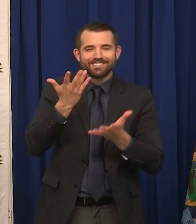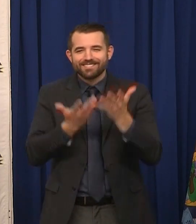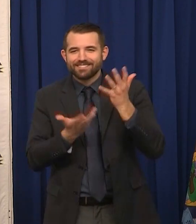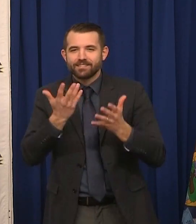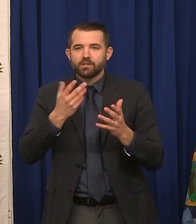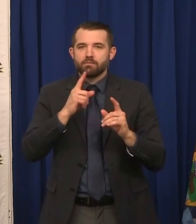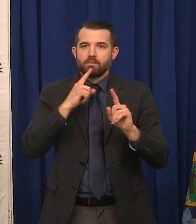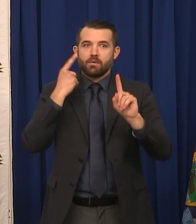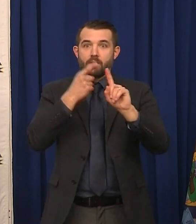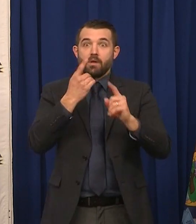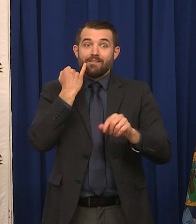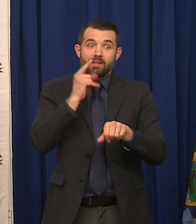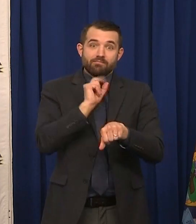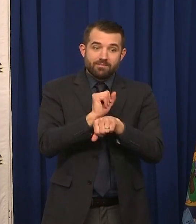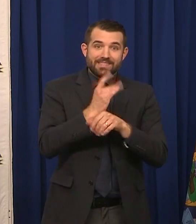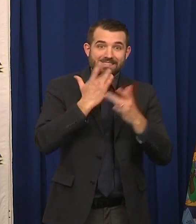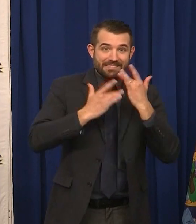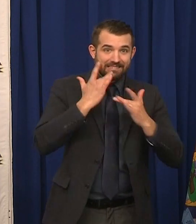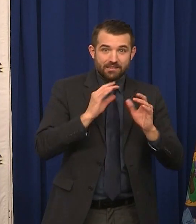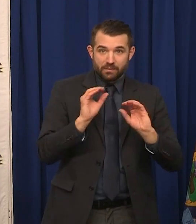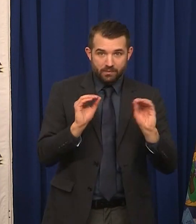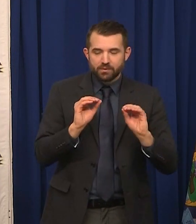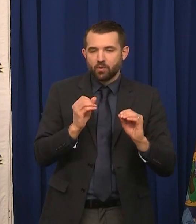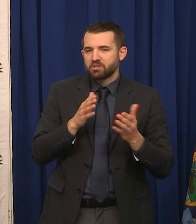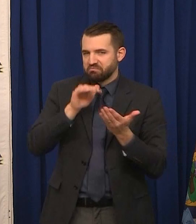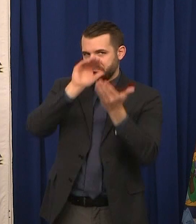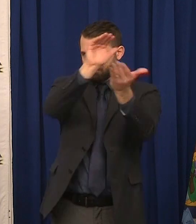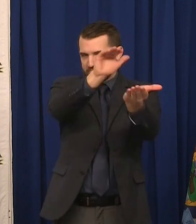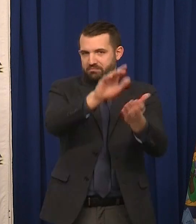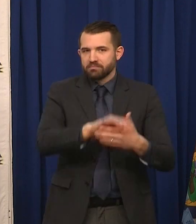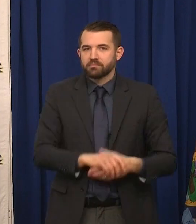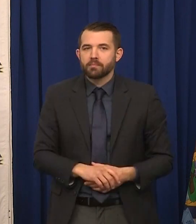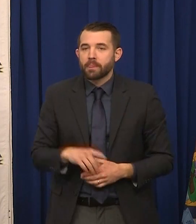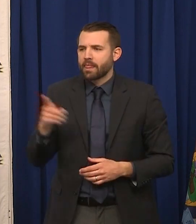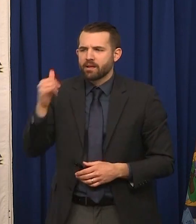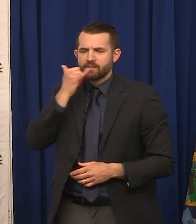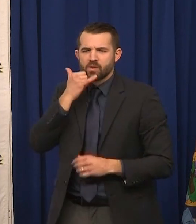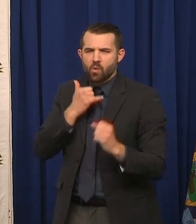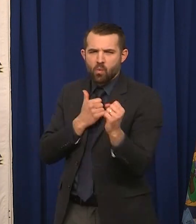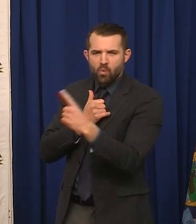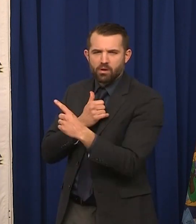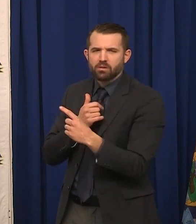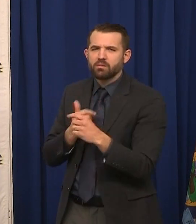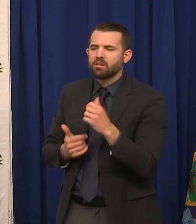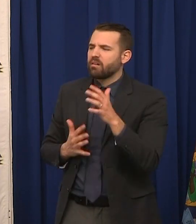number of cases per county, regardless of where the people are from?